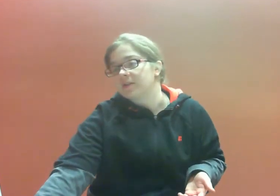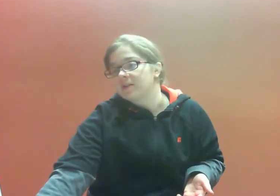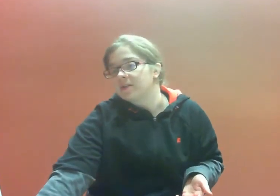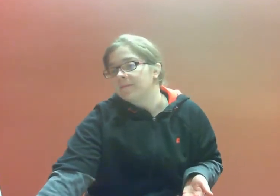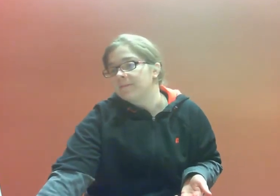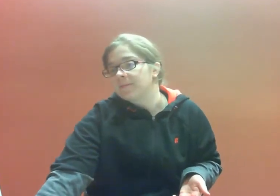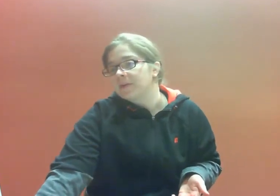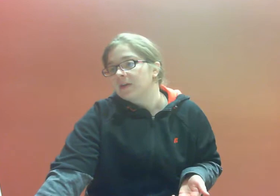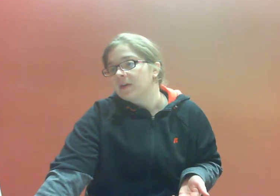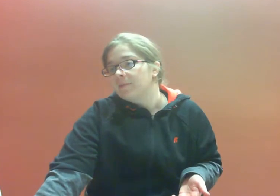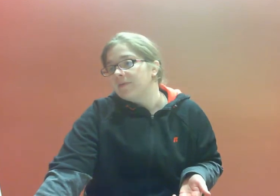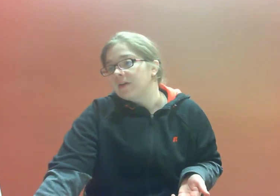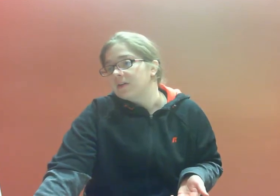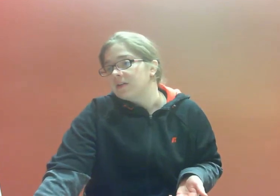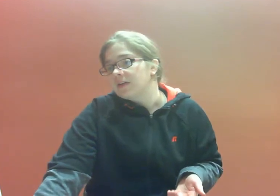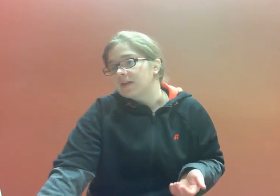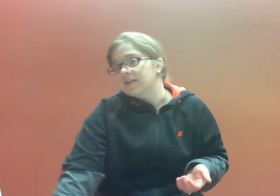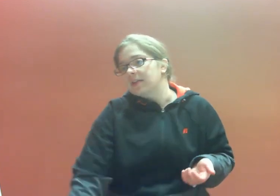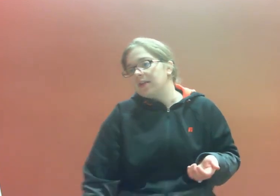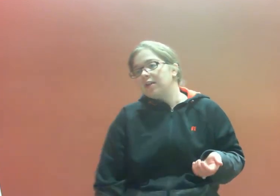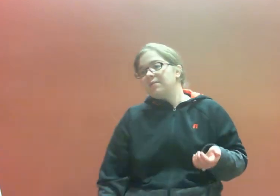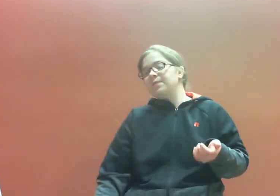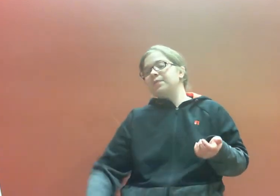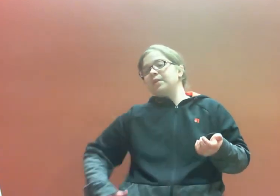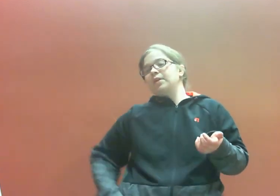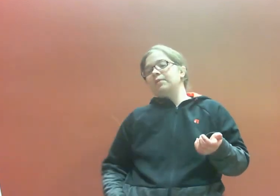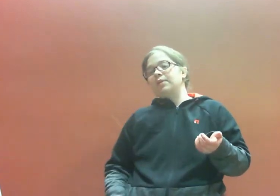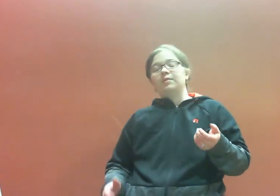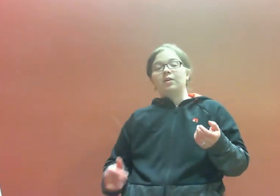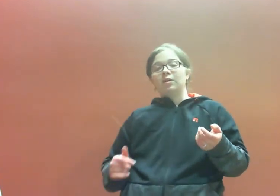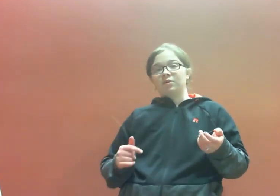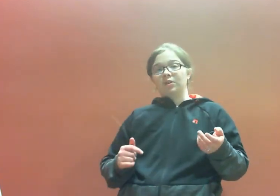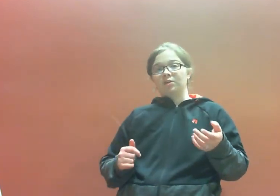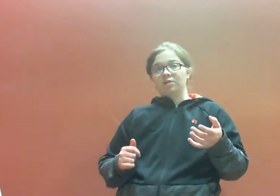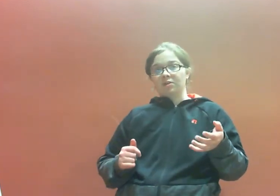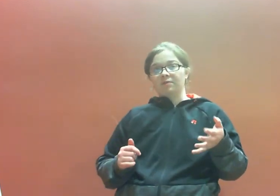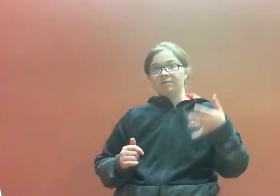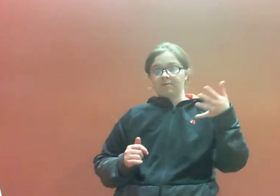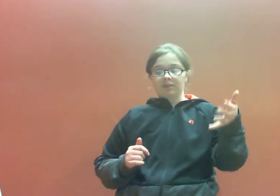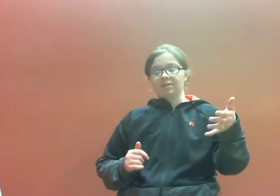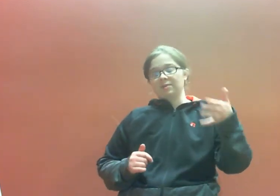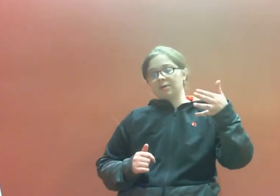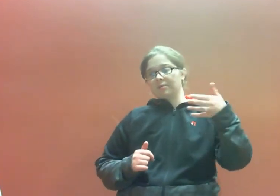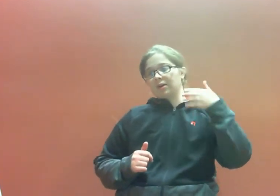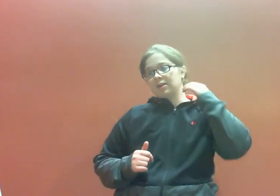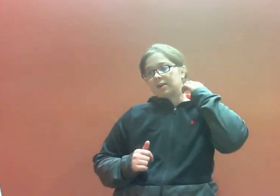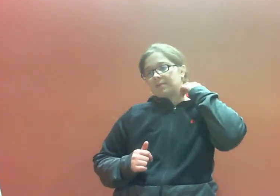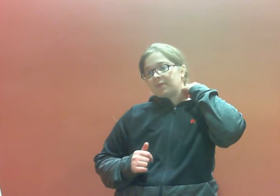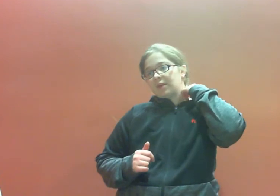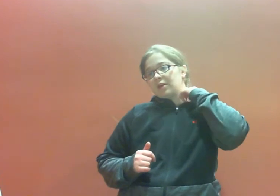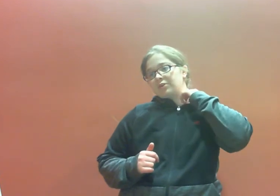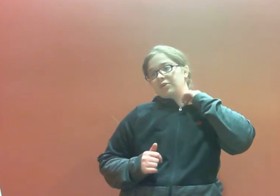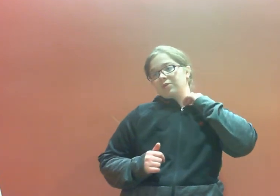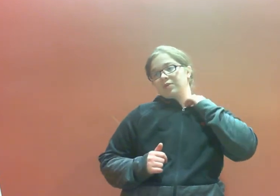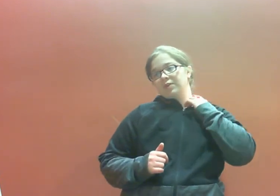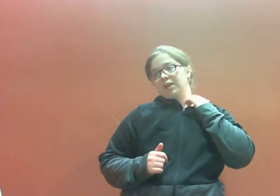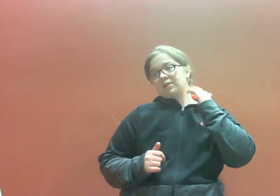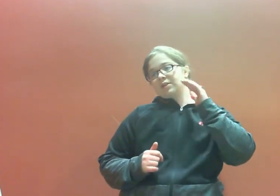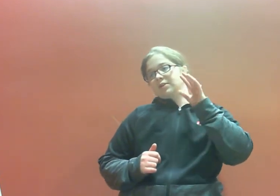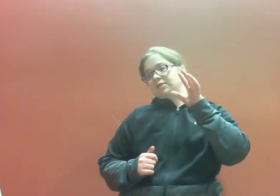produces. Moving on to the next slide, we have the auditory nerve, which is the part we're at now. So the hair cells, if you